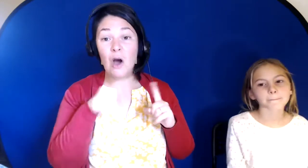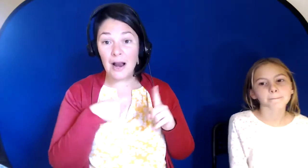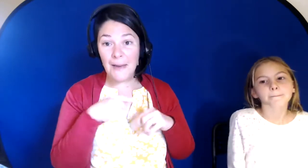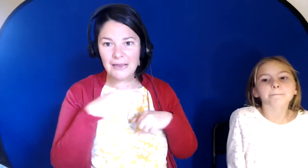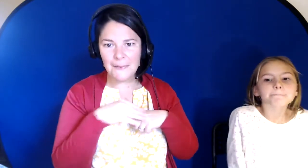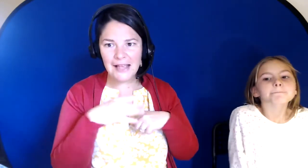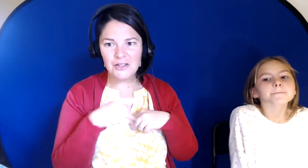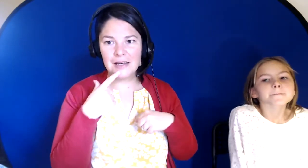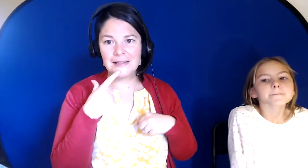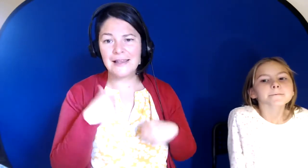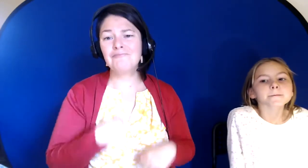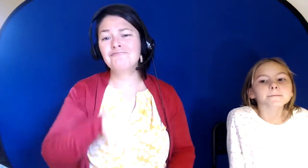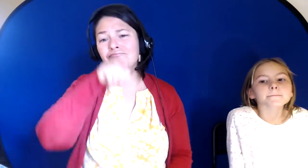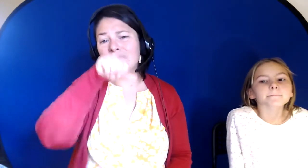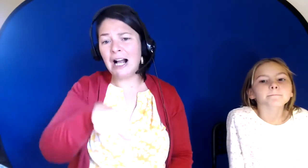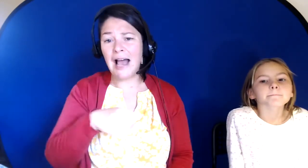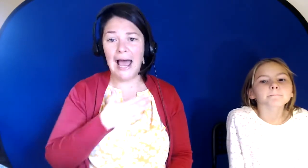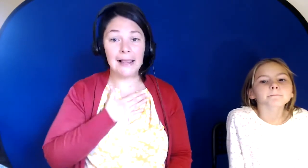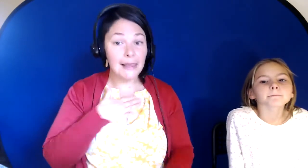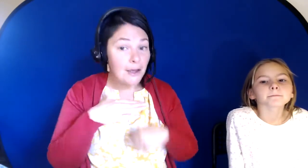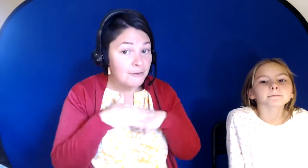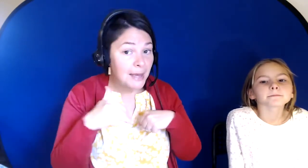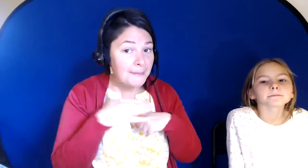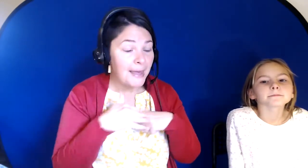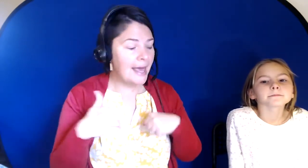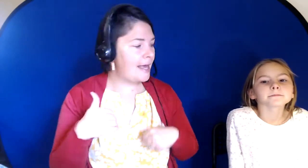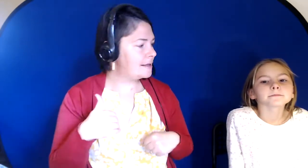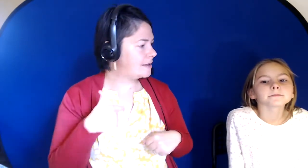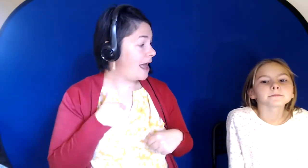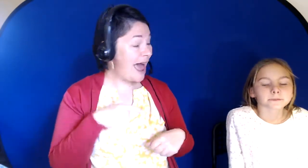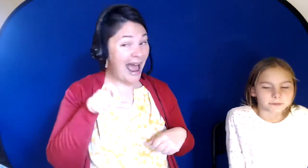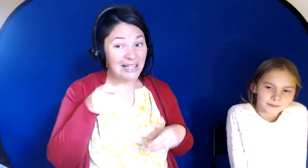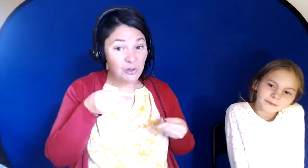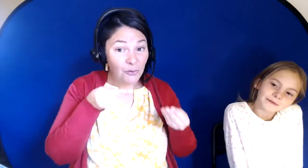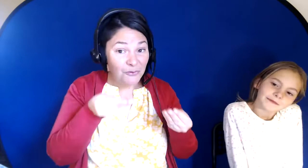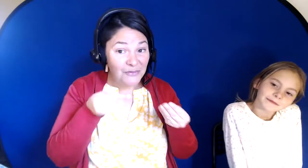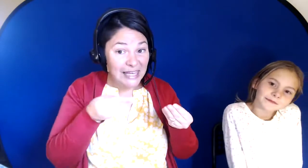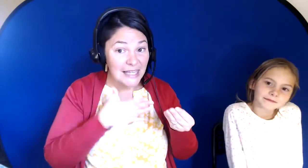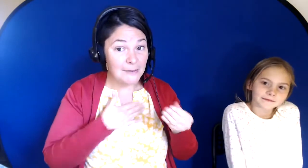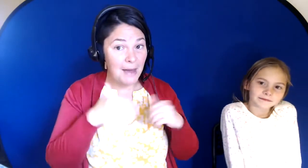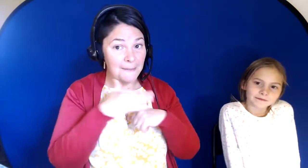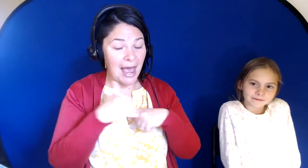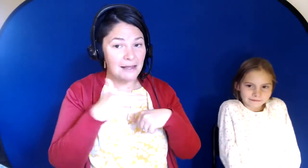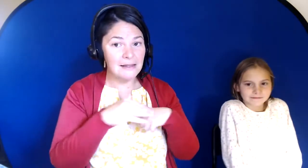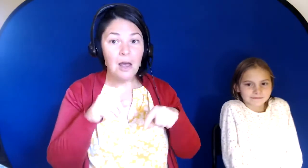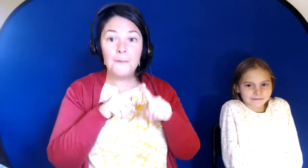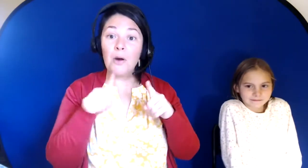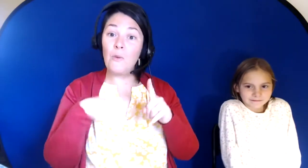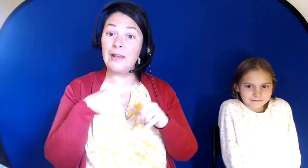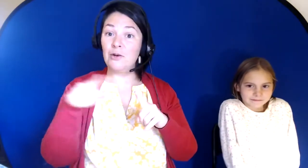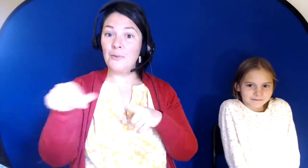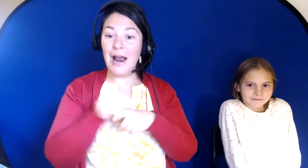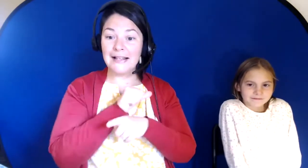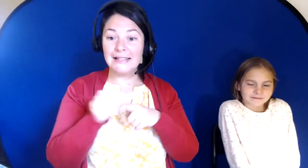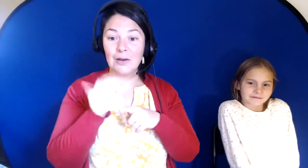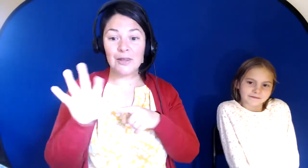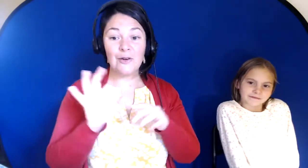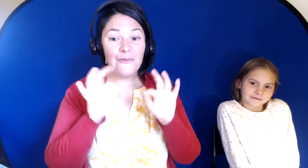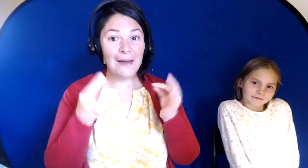about the pets. She can say, I love my pets. I need to feed my pets. But when you're practicing with your family,